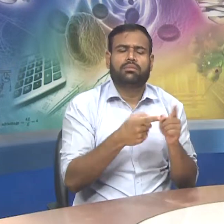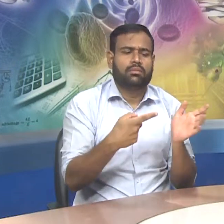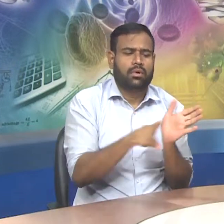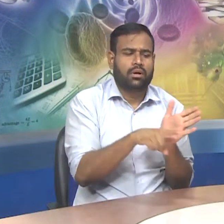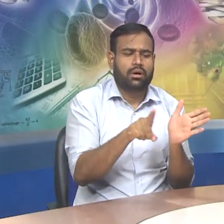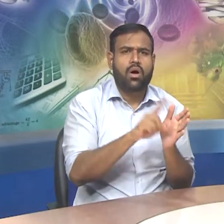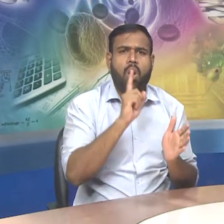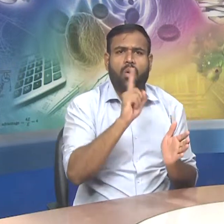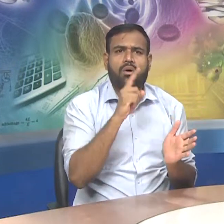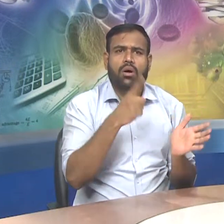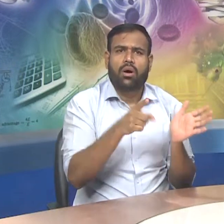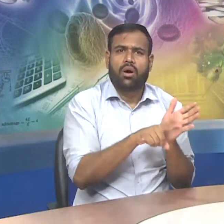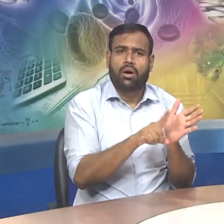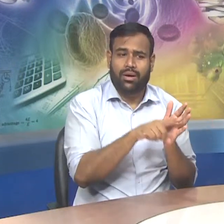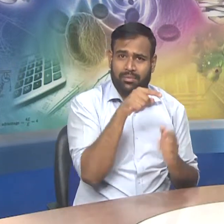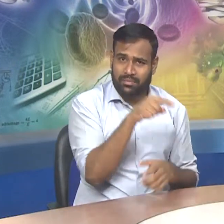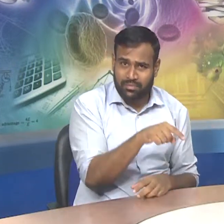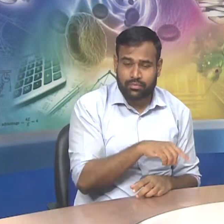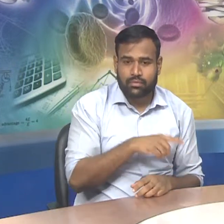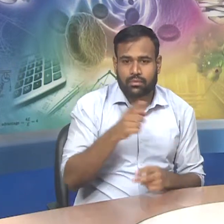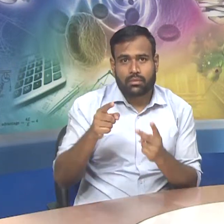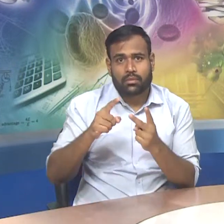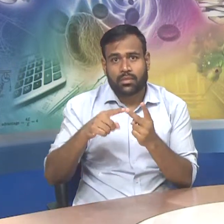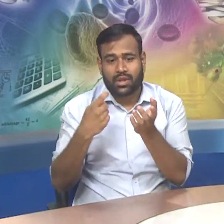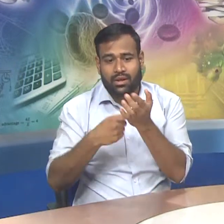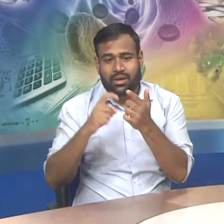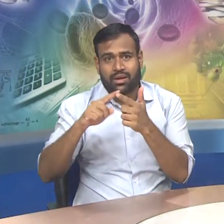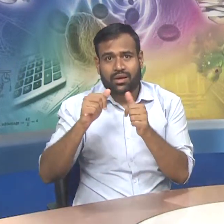difference between the nominal and the real executives.